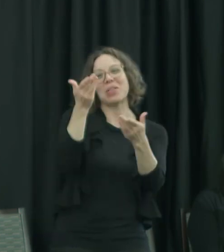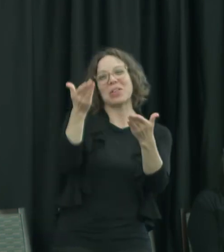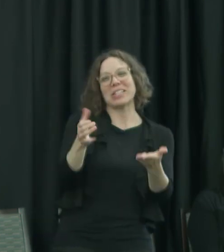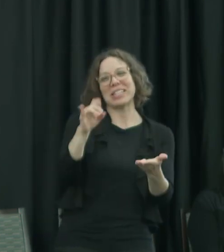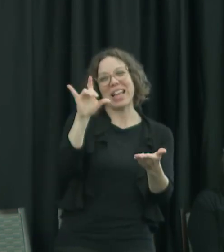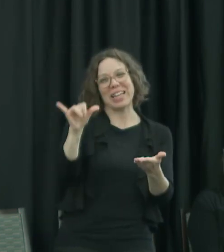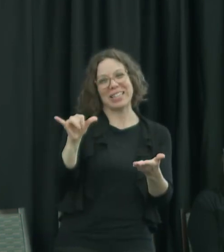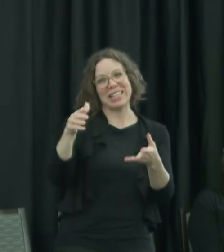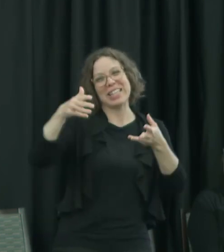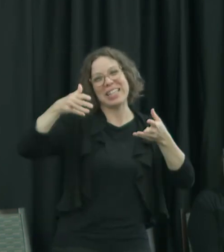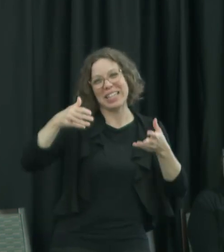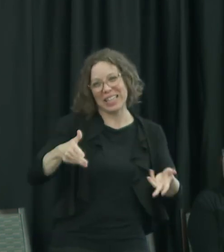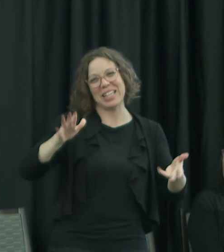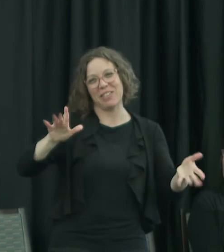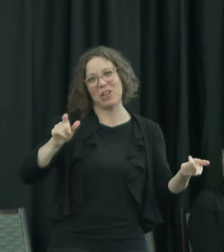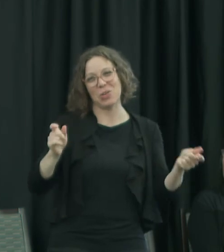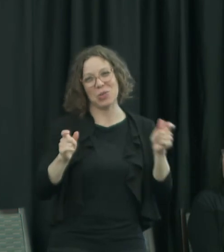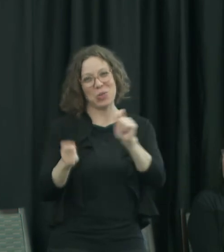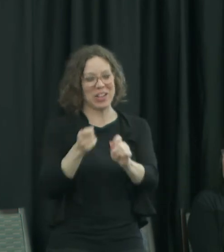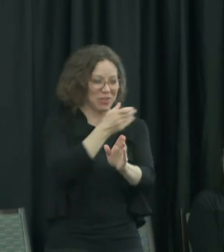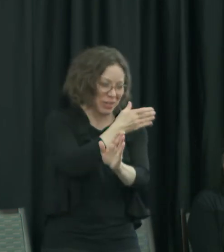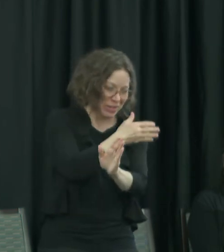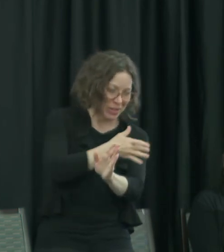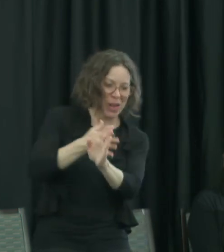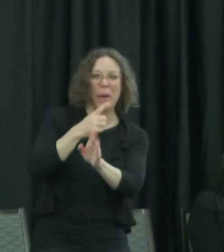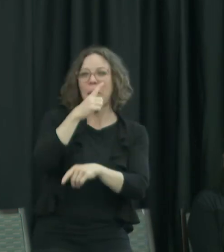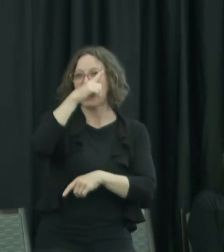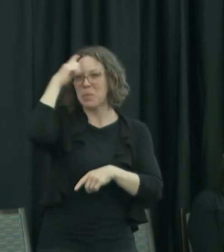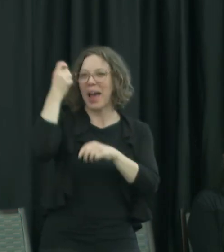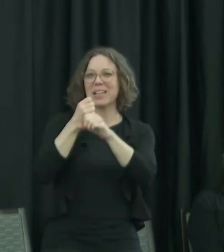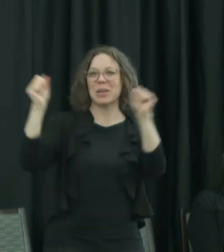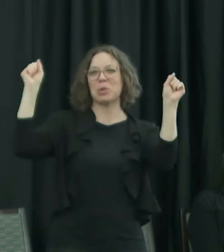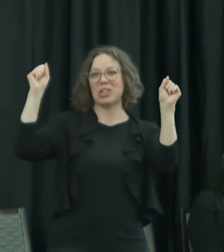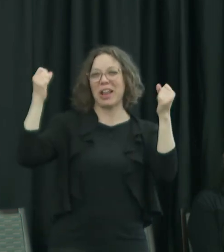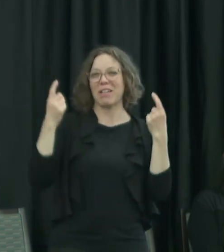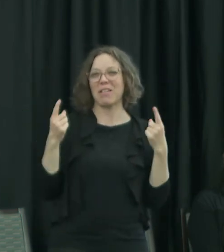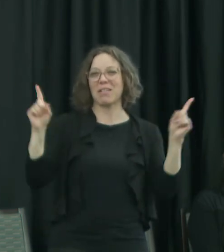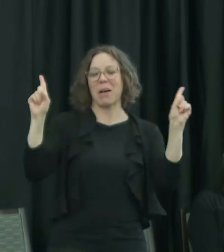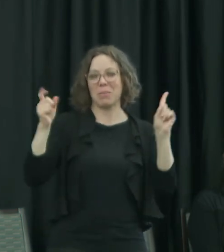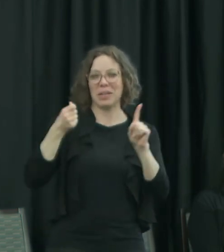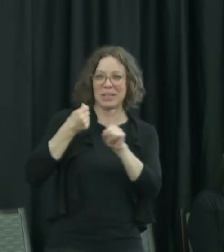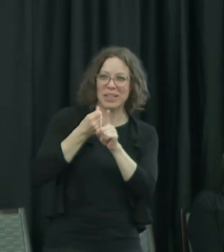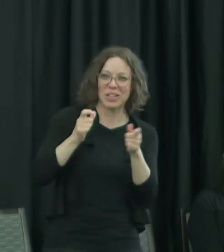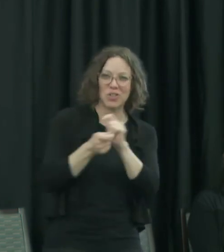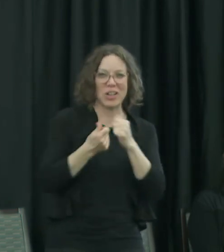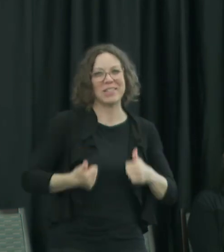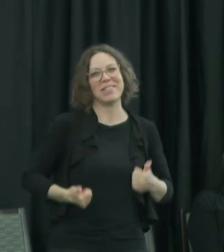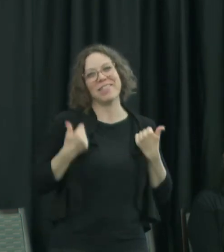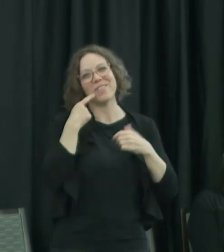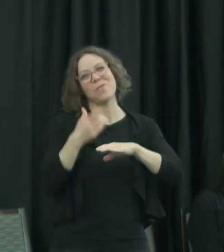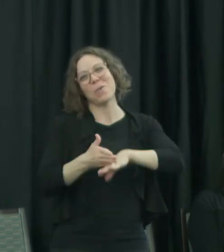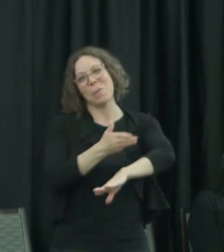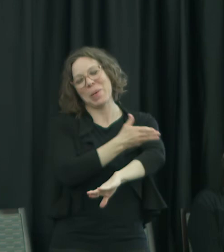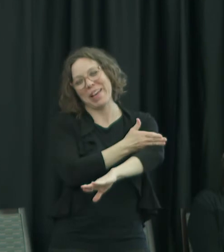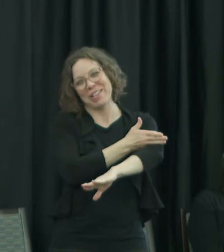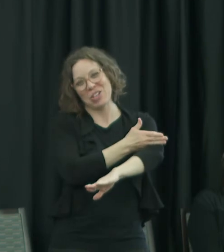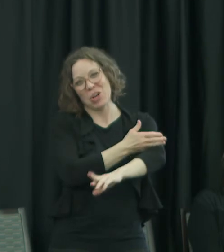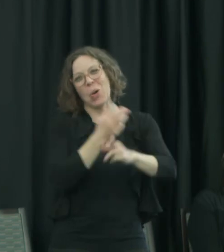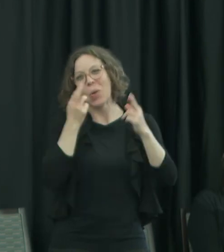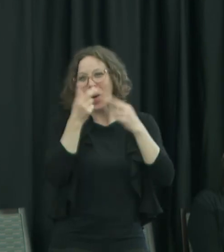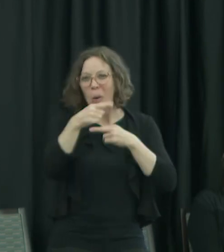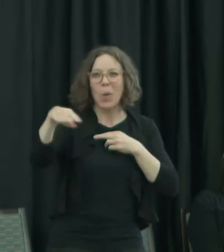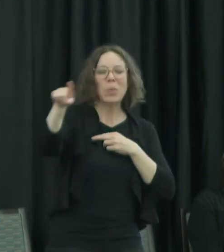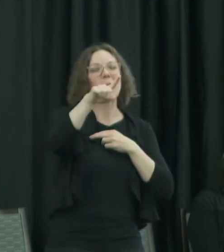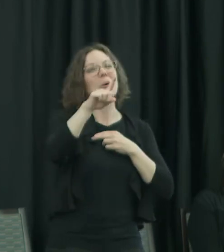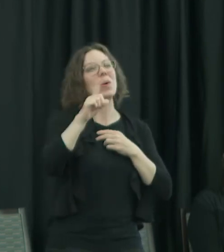a legacy of transformation, Black liberation, accomplishments that have changed the lives for the better, hope to those who